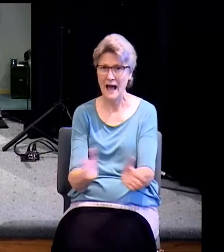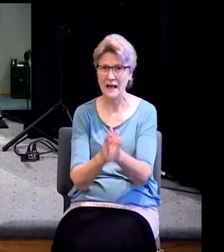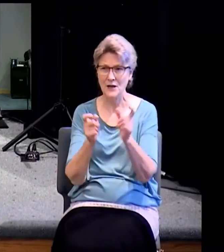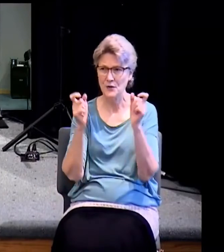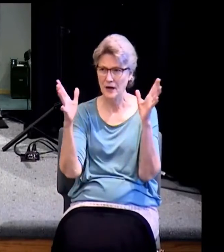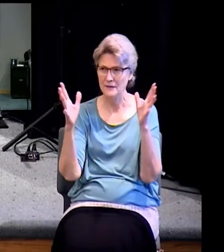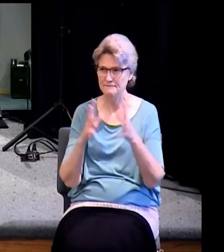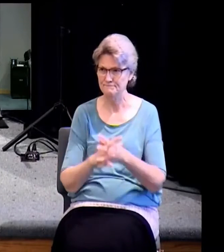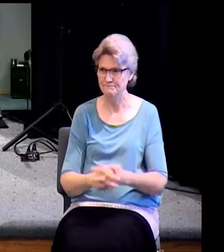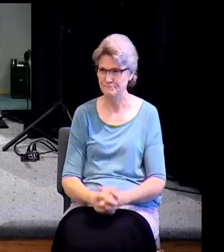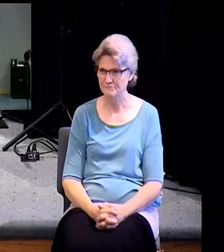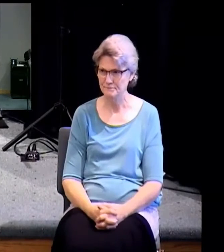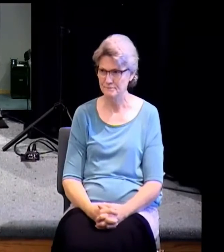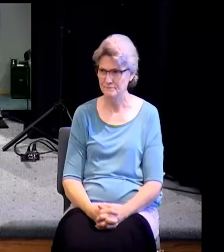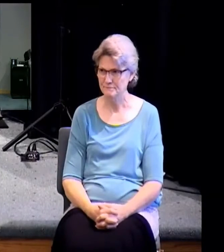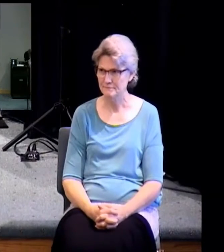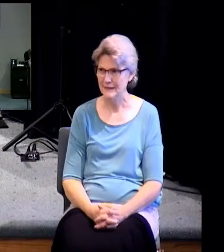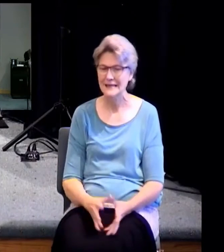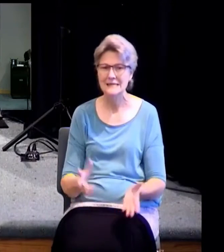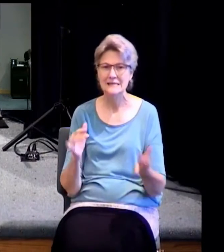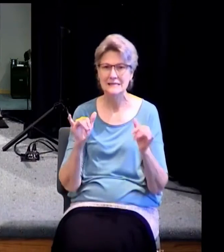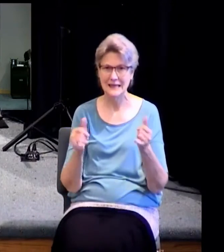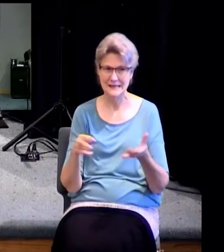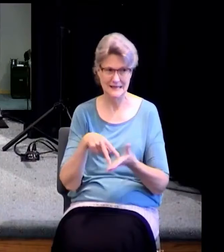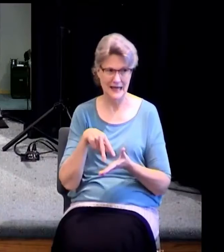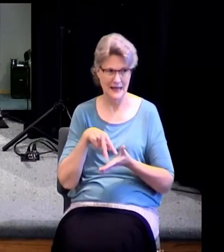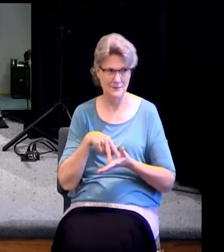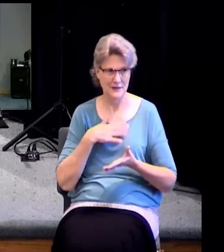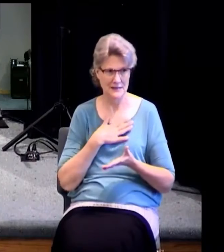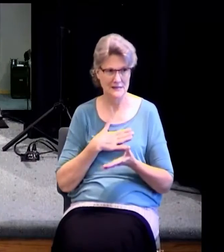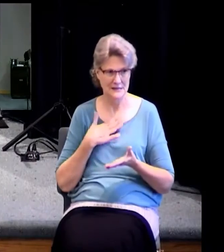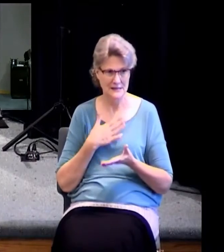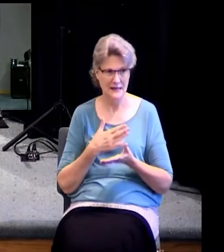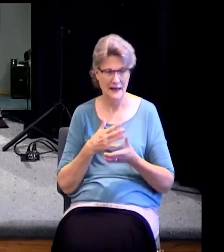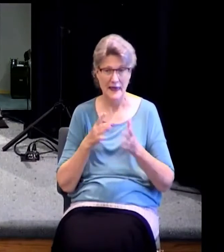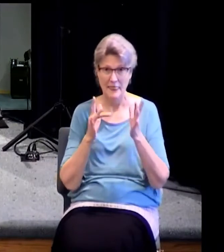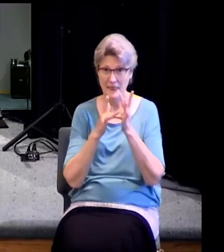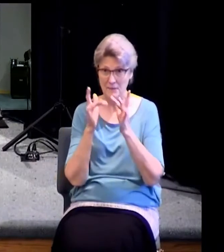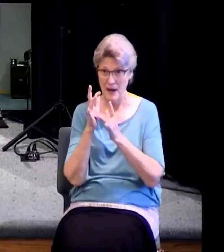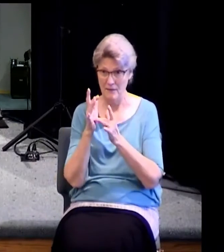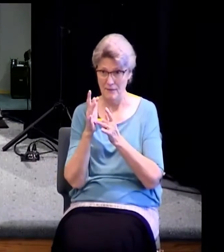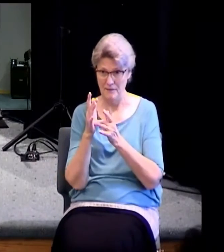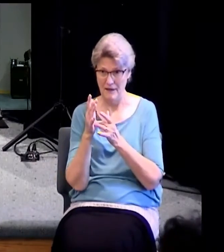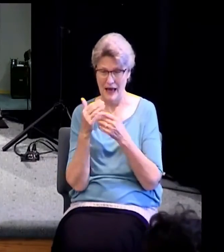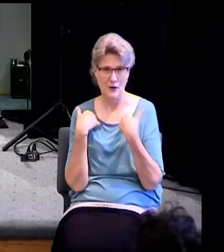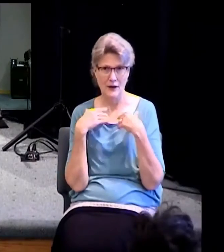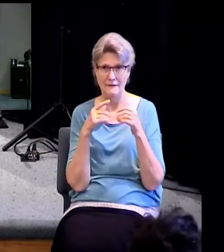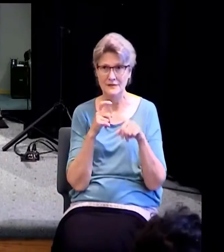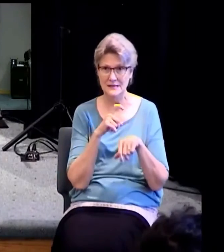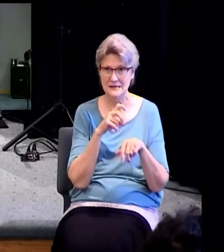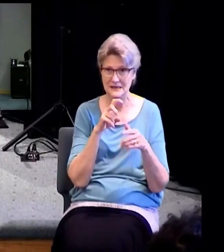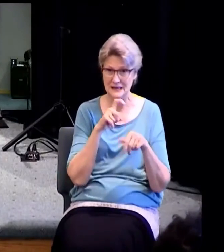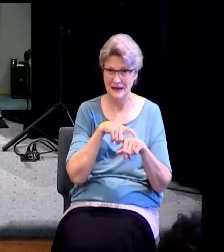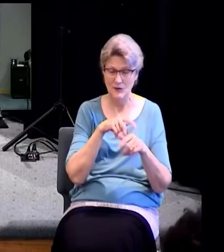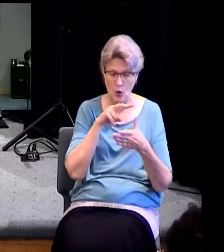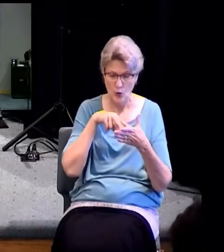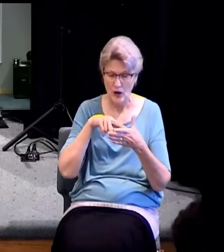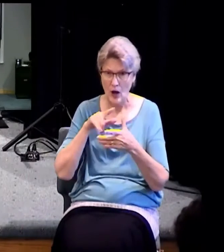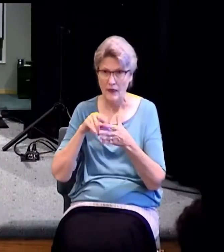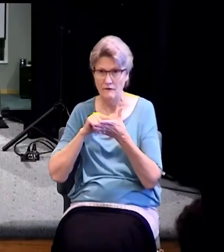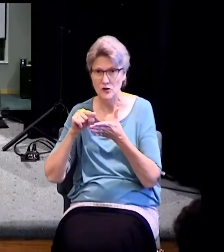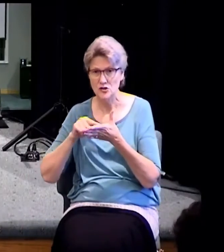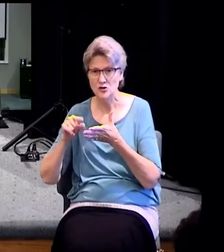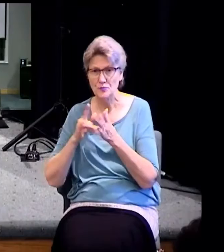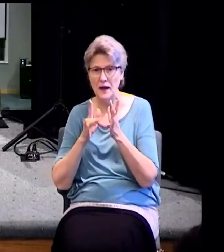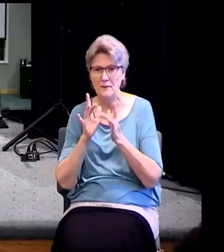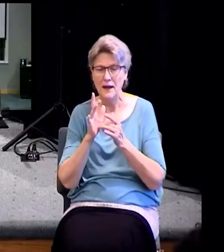Hallelujah. Would you remain standing? The Bible, I don't have time to read all the scriptures, but the Bible